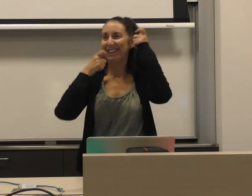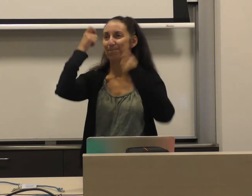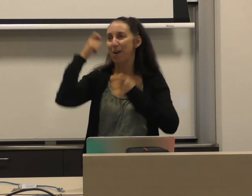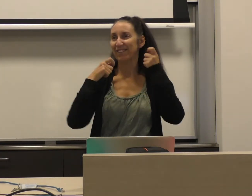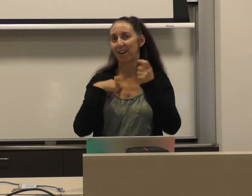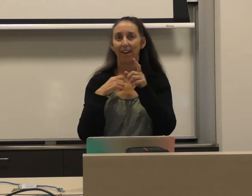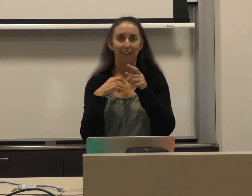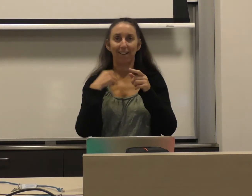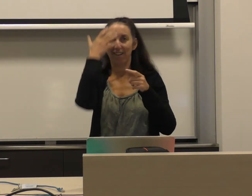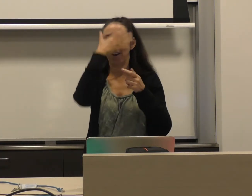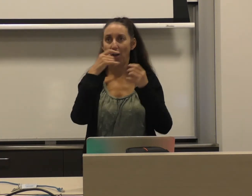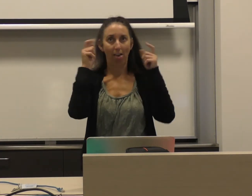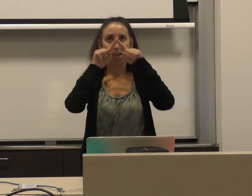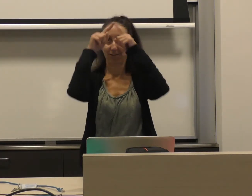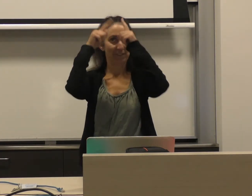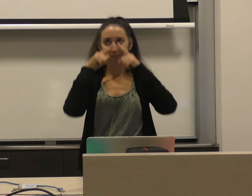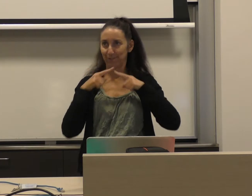You'll laugh at these expressions that I'm about to show you.